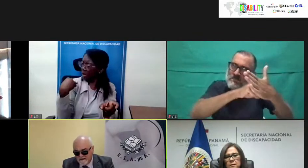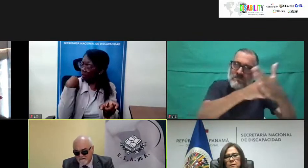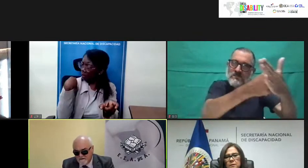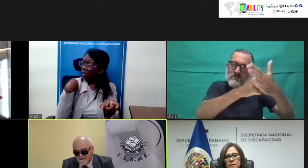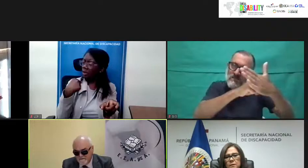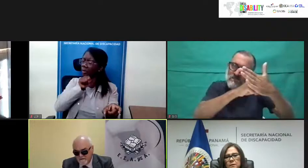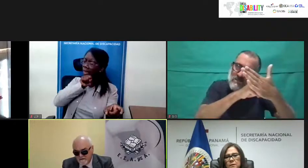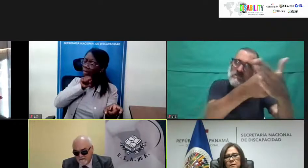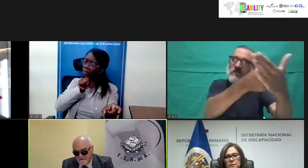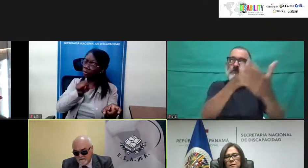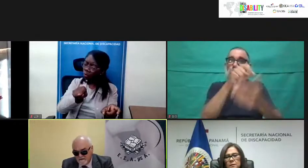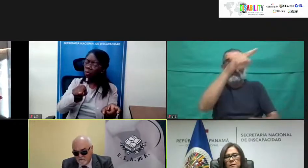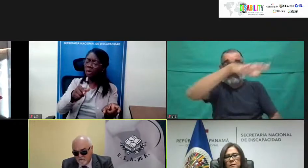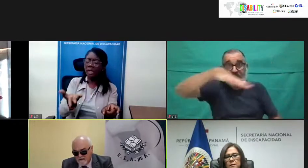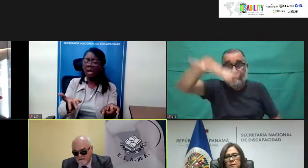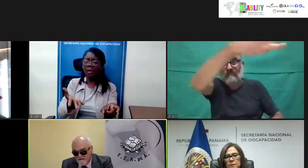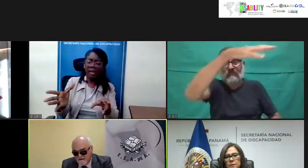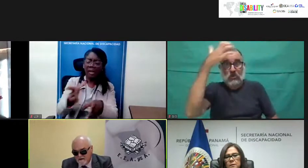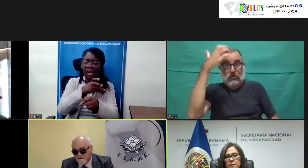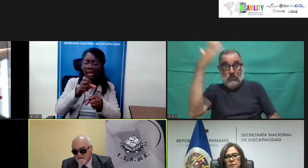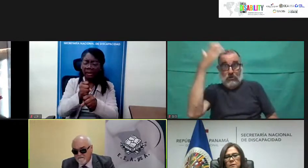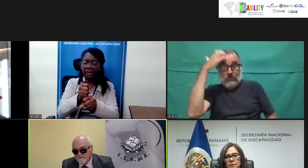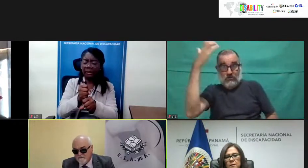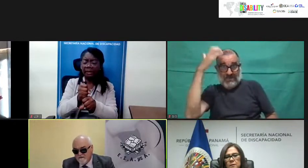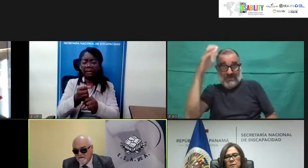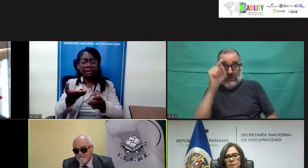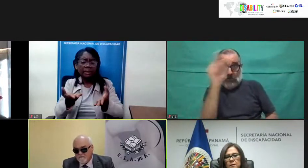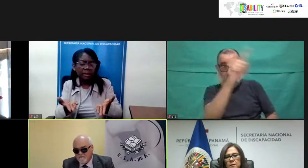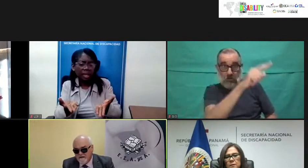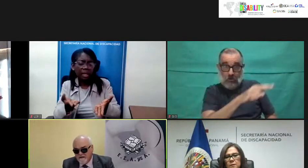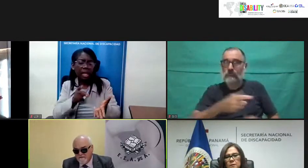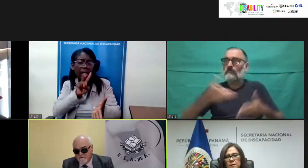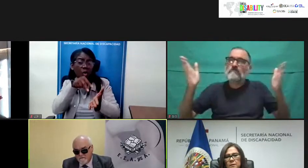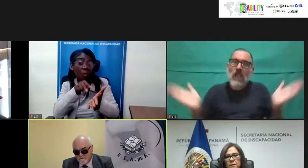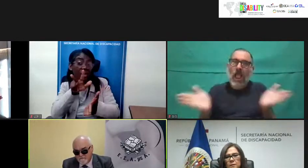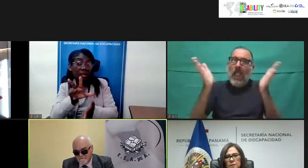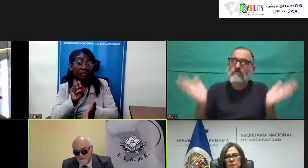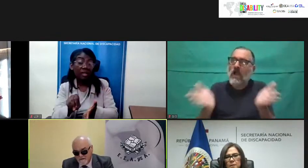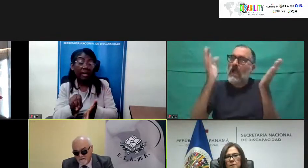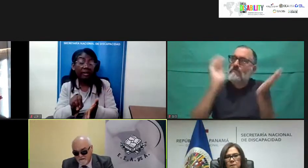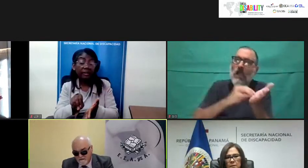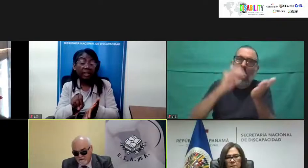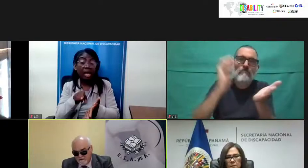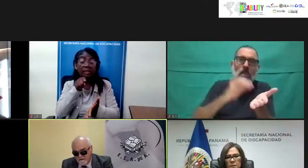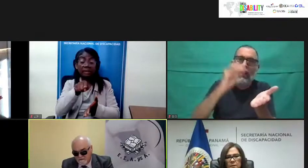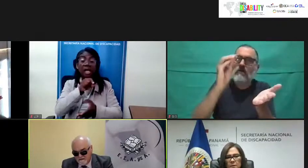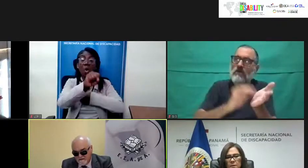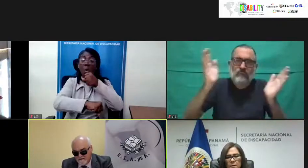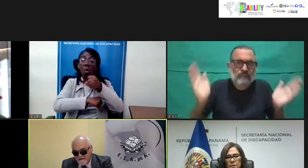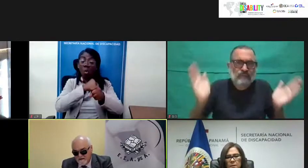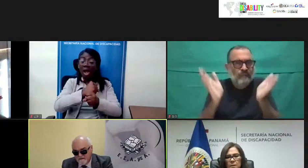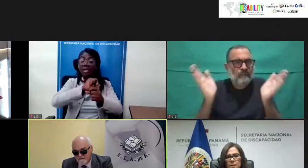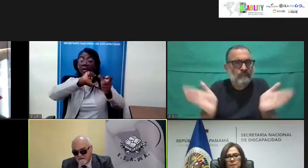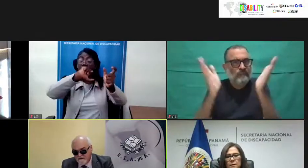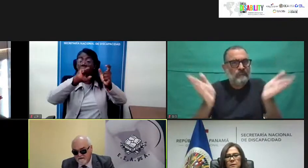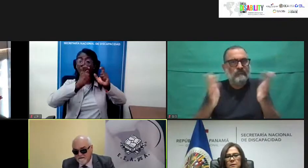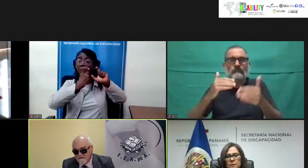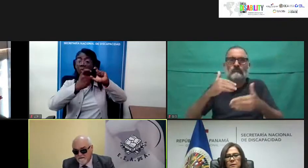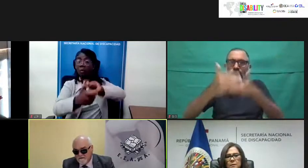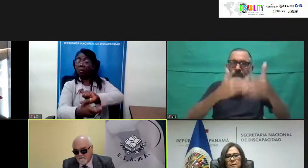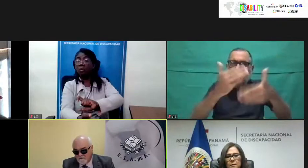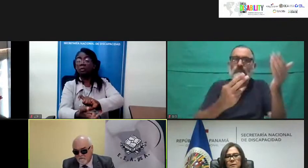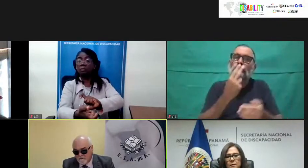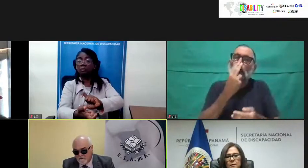2030 to be a year for change the crpd